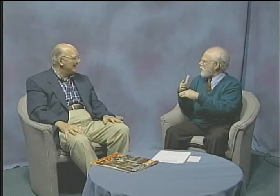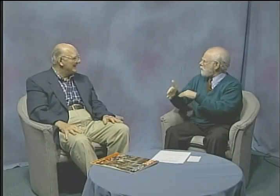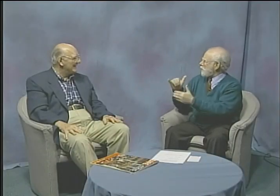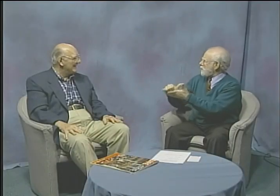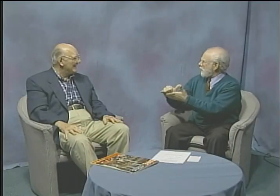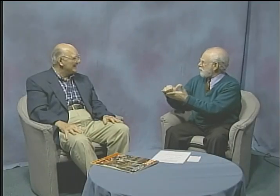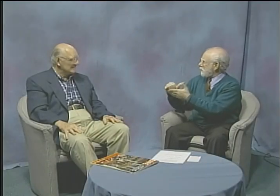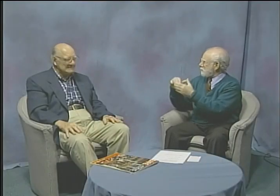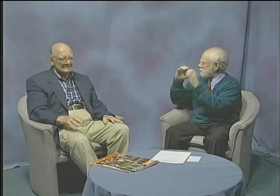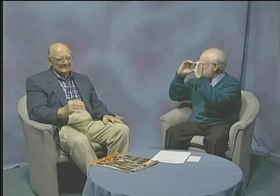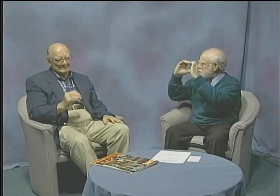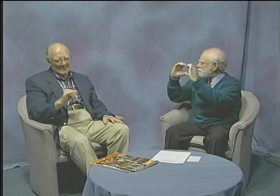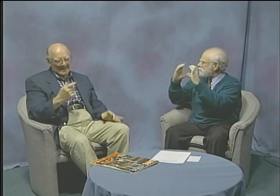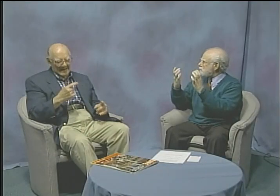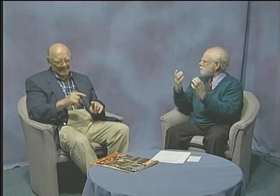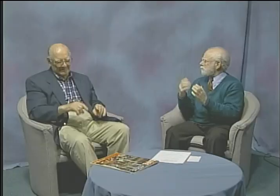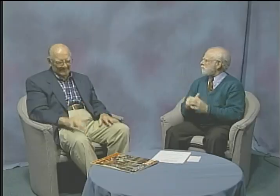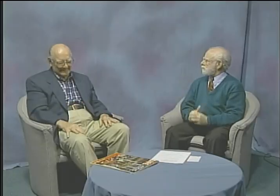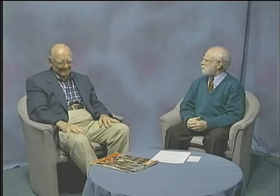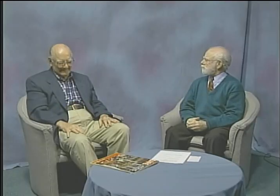Then what happened after that? What happened?